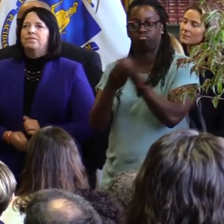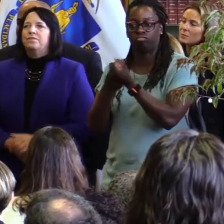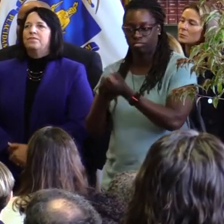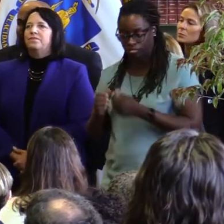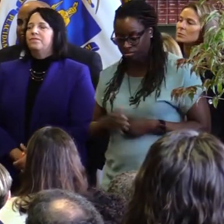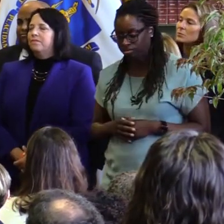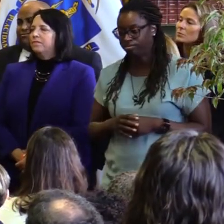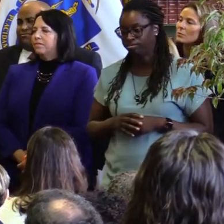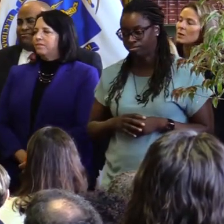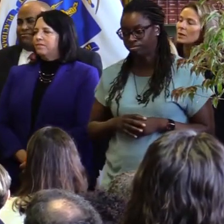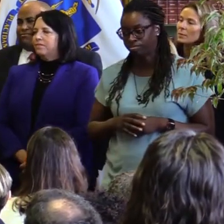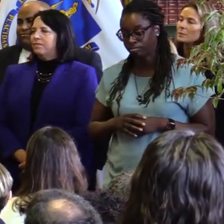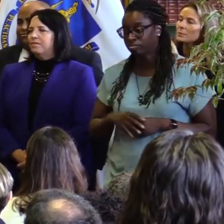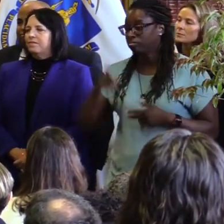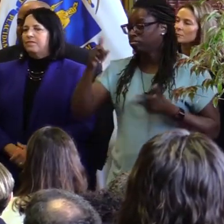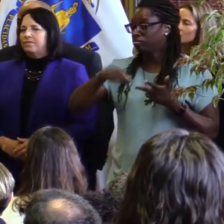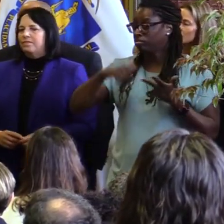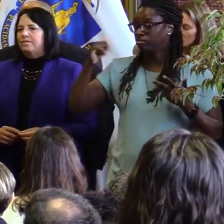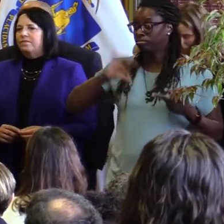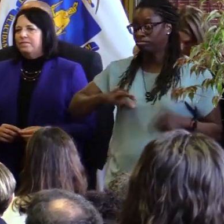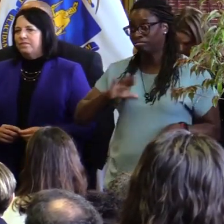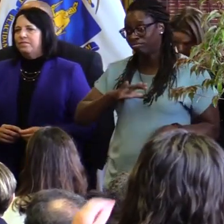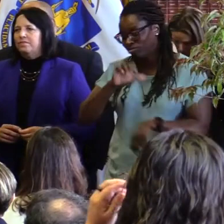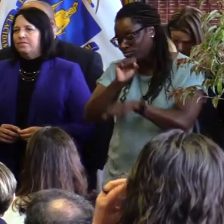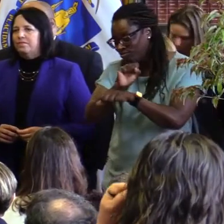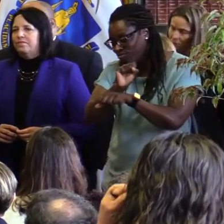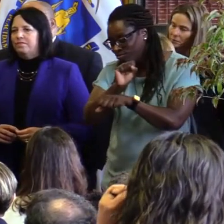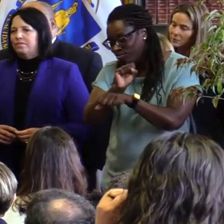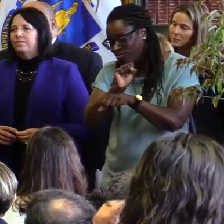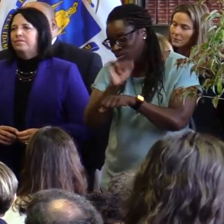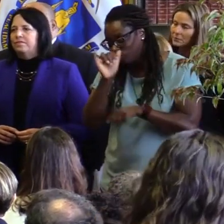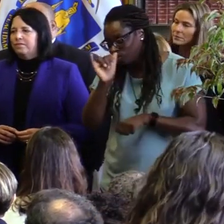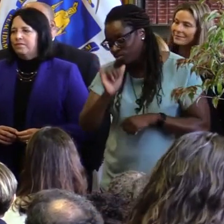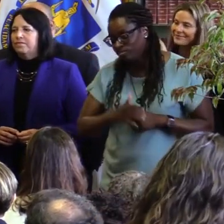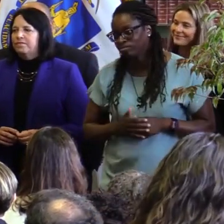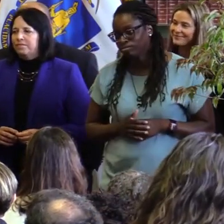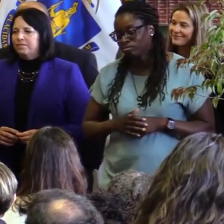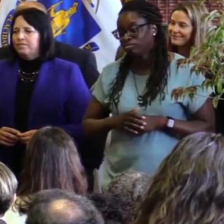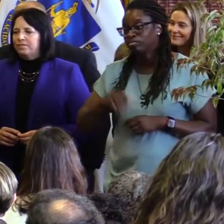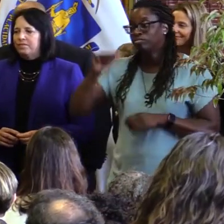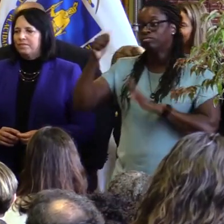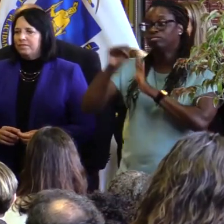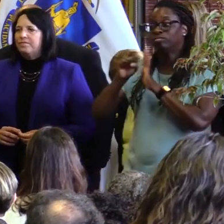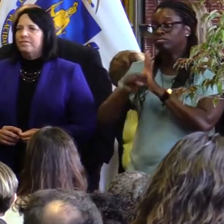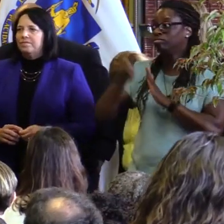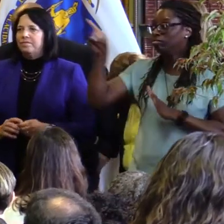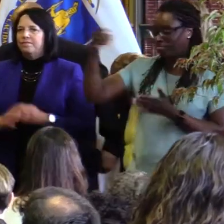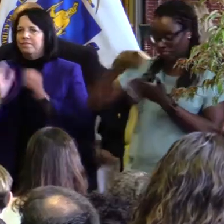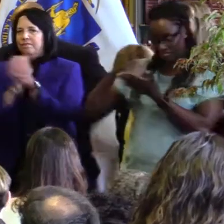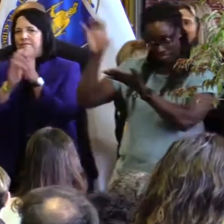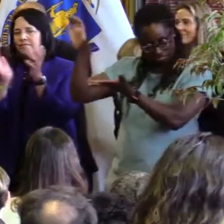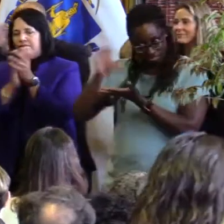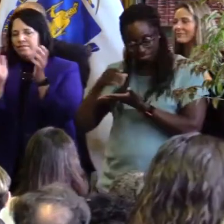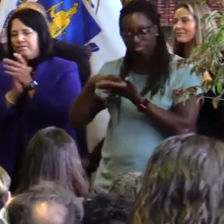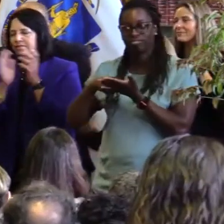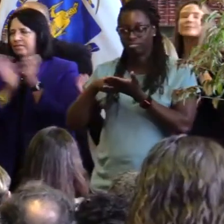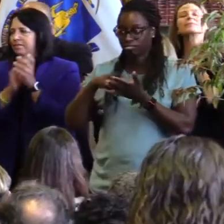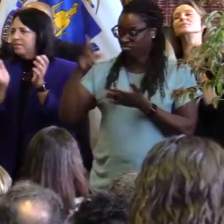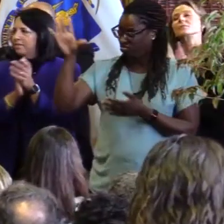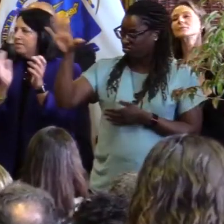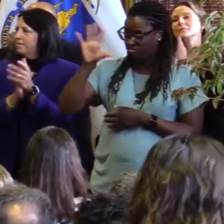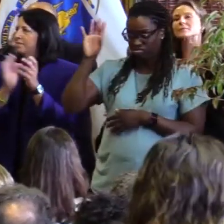this. It's estimated that it generated 5,000 new jobs. So we're really excited about what this means for economic